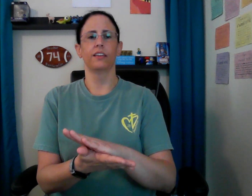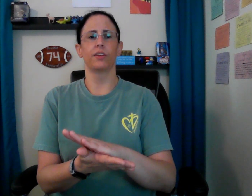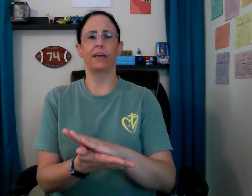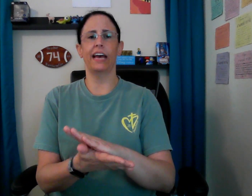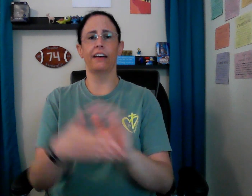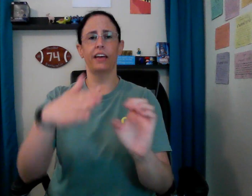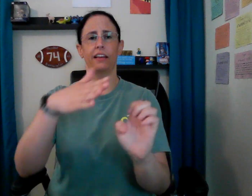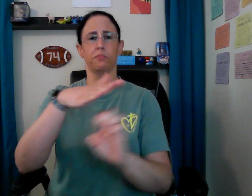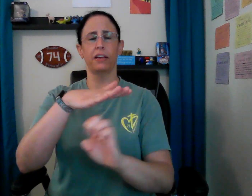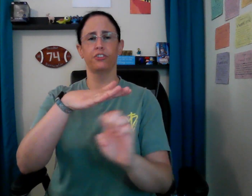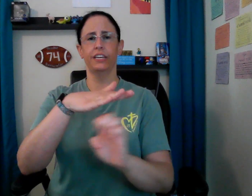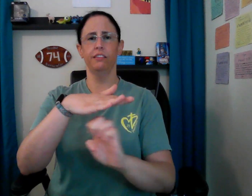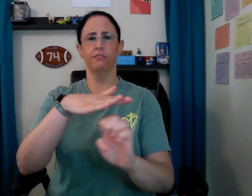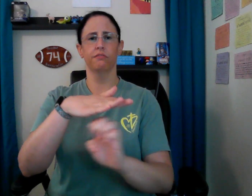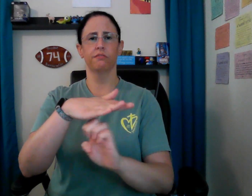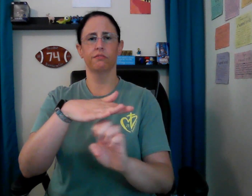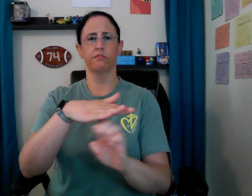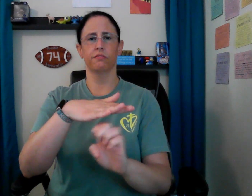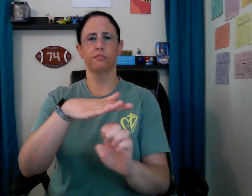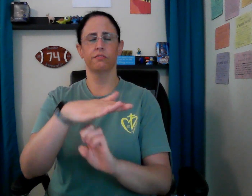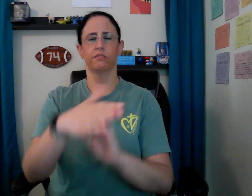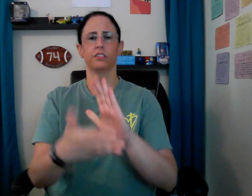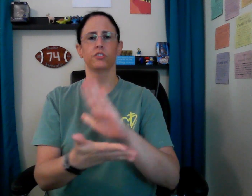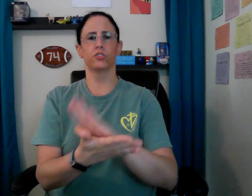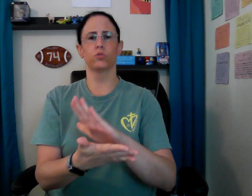Then we have elementary school,